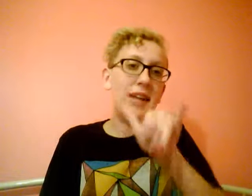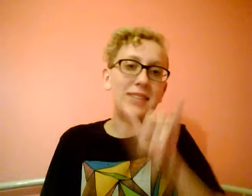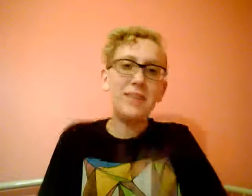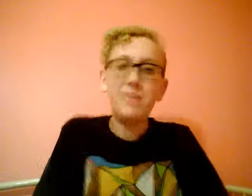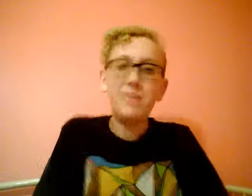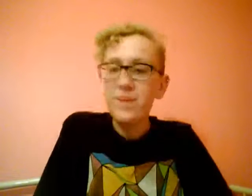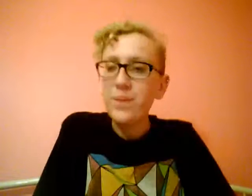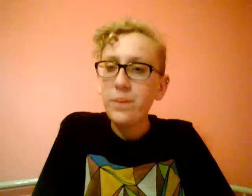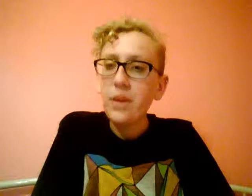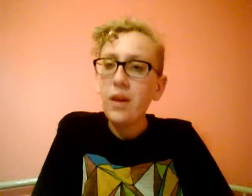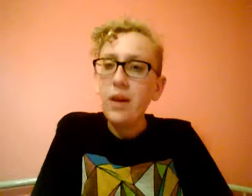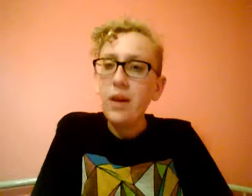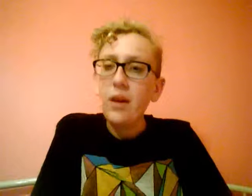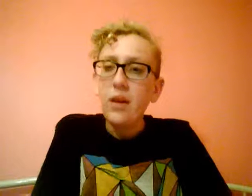Kelsey.